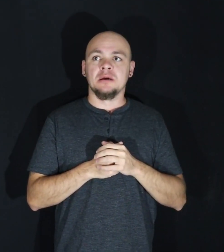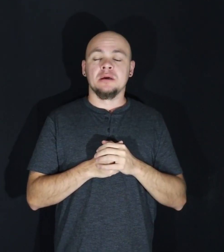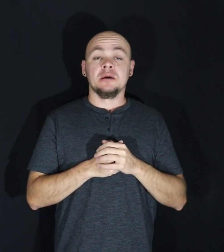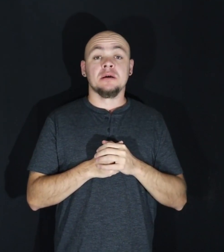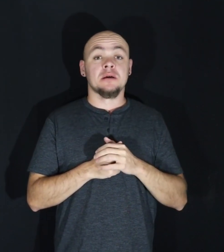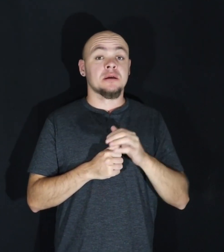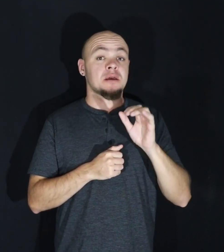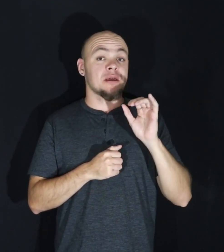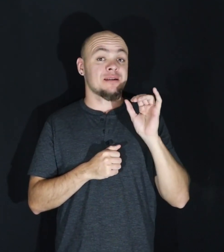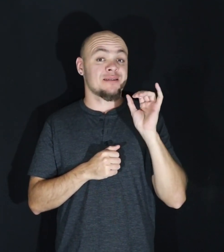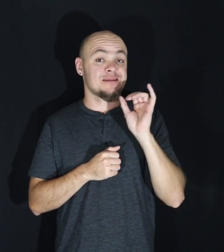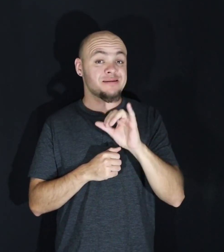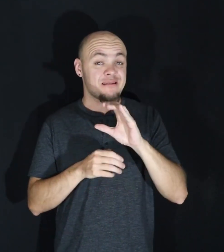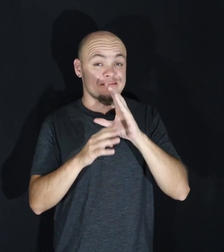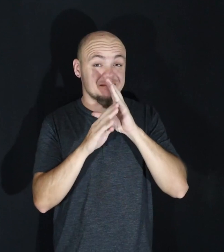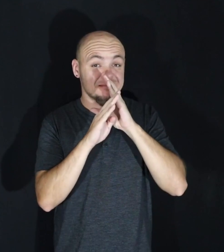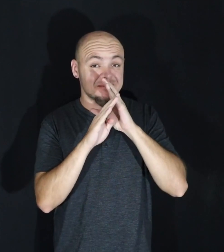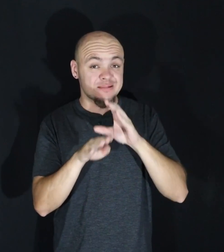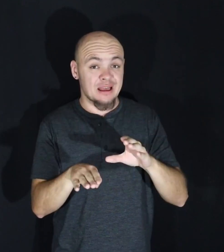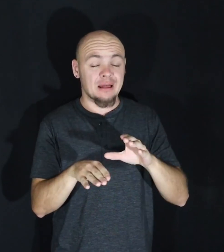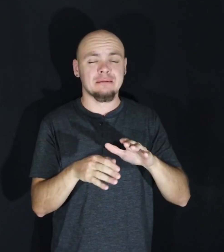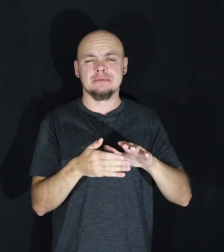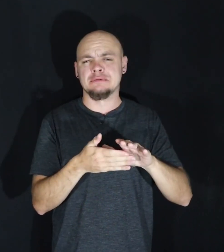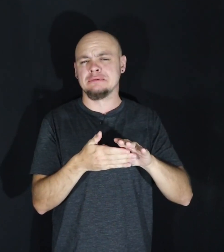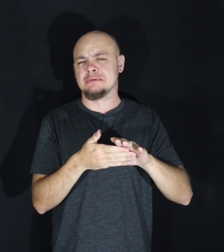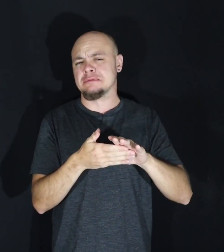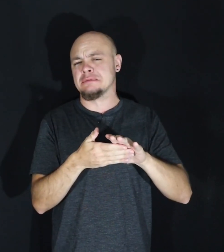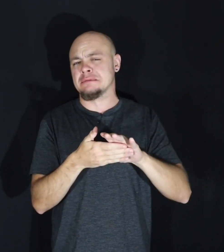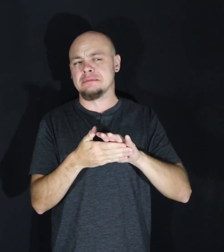In that silence, in that pure silence,